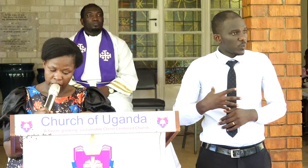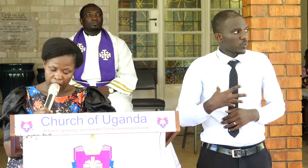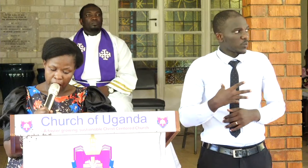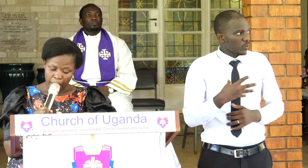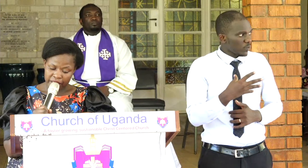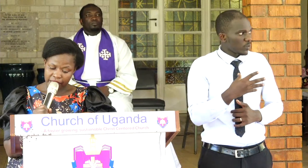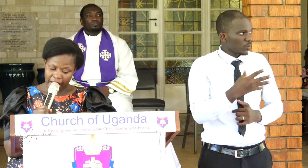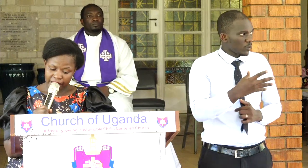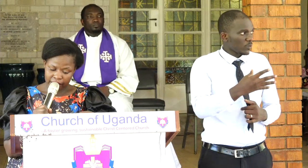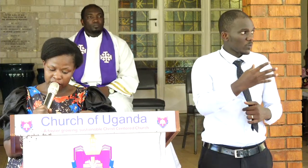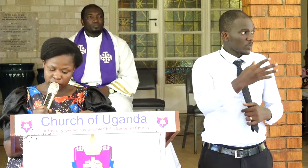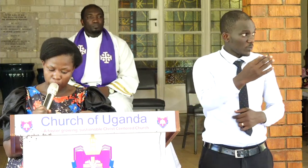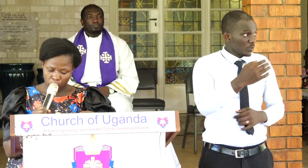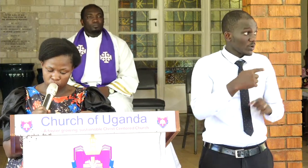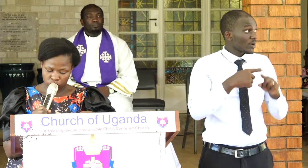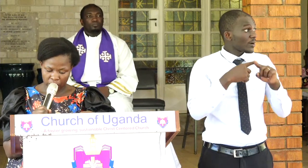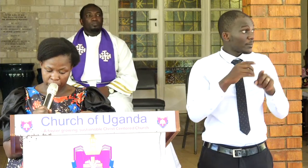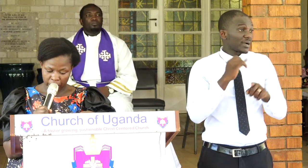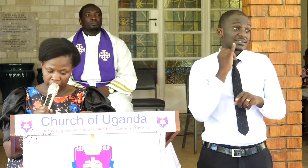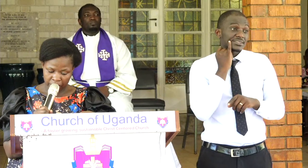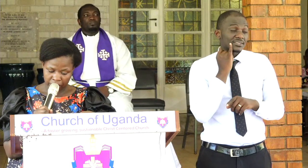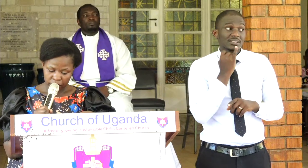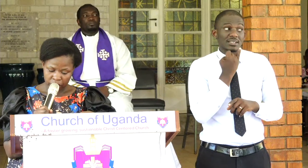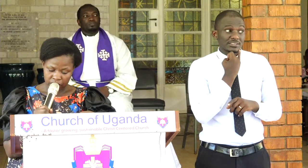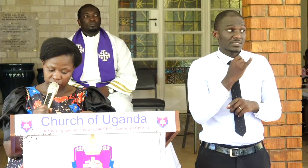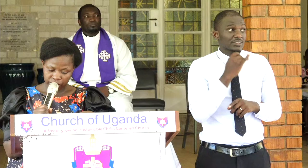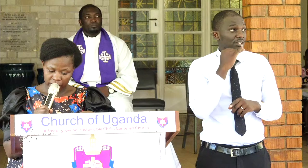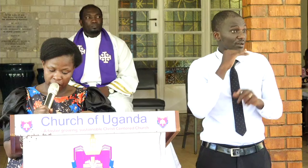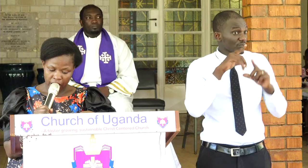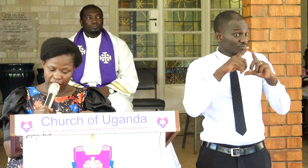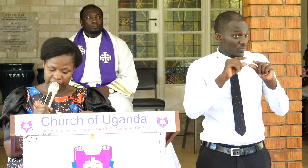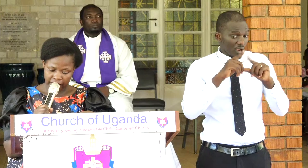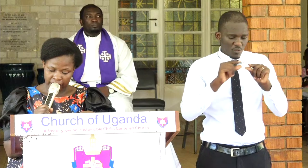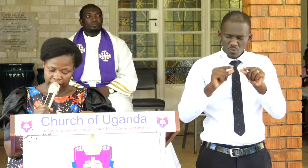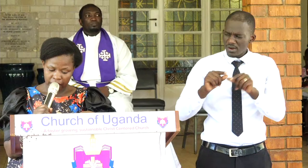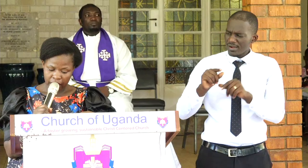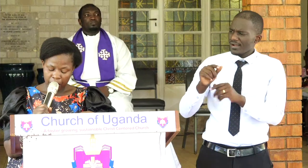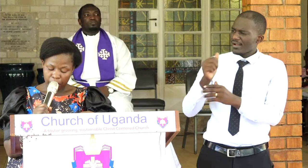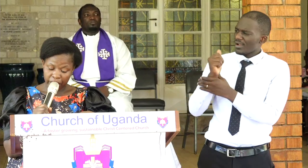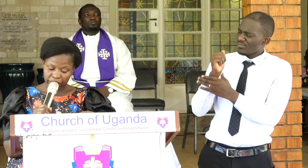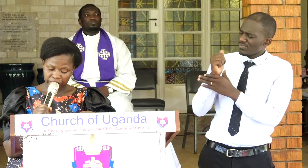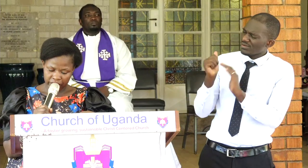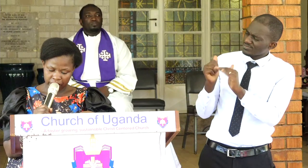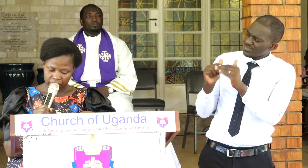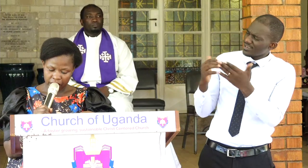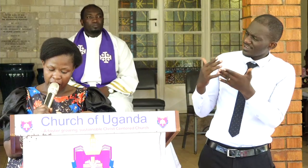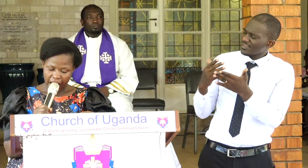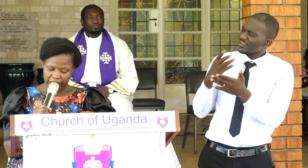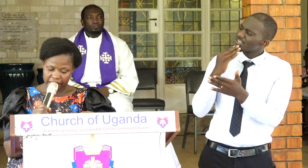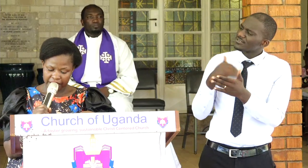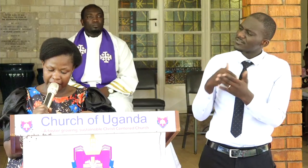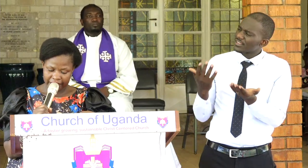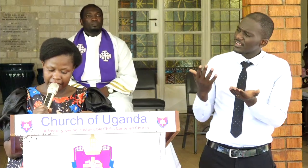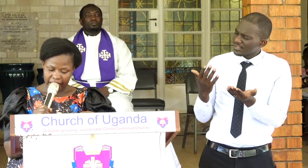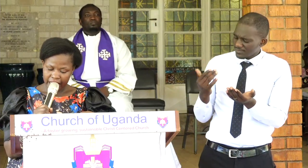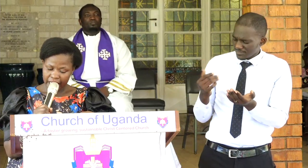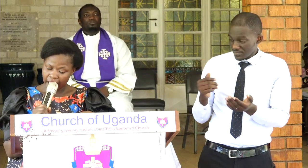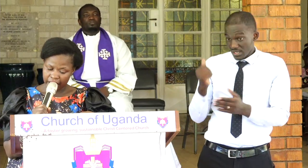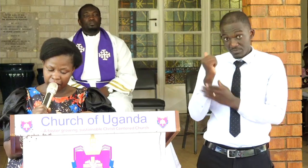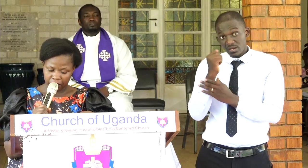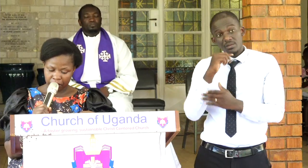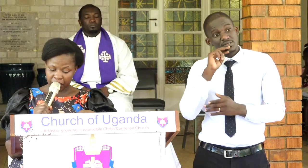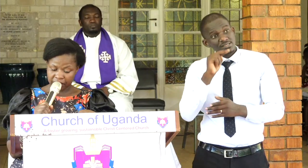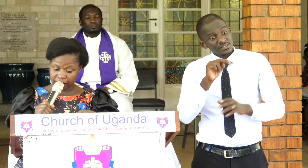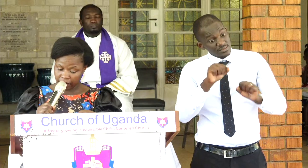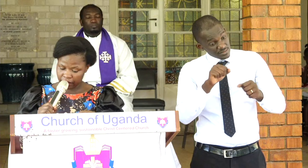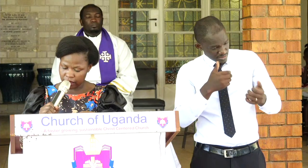together. But Isaac spoke to Abraham, his father, and said, My father. And he said, Here